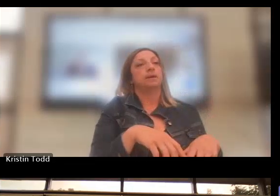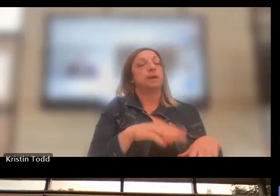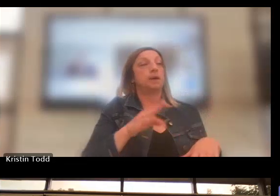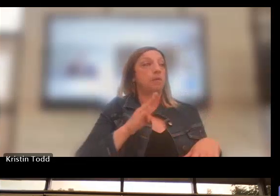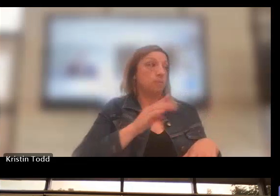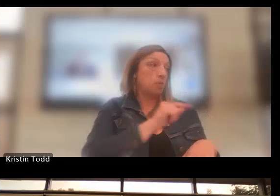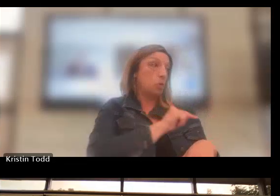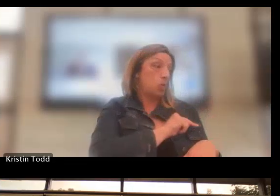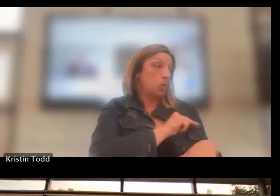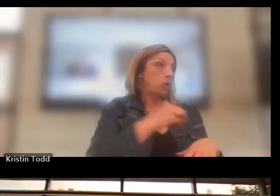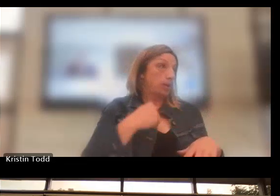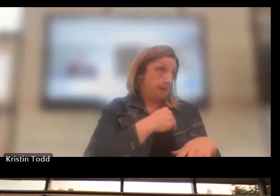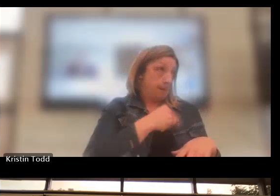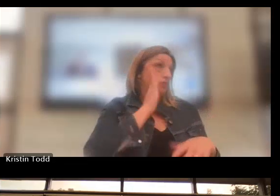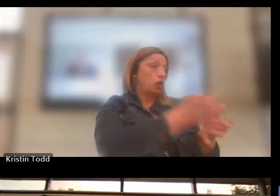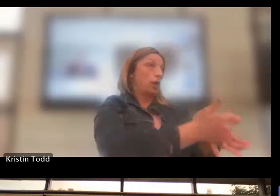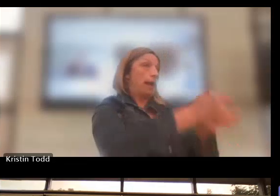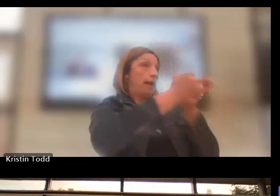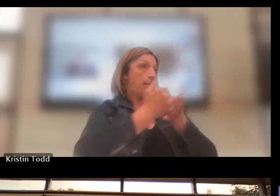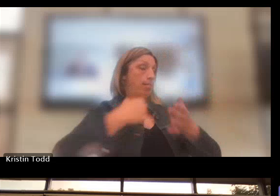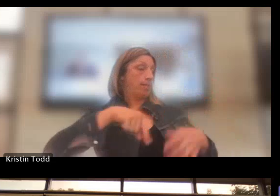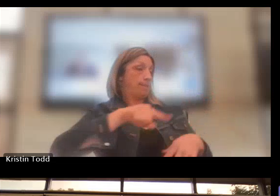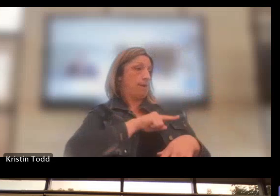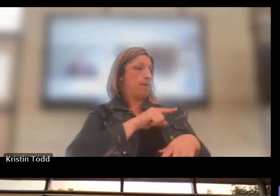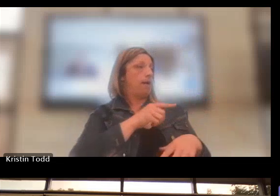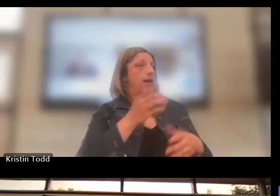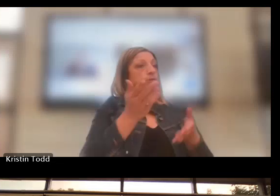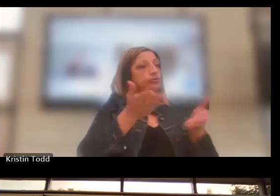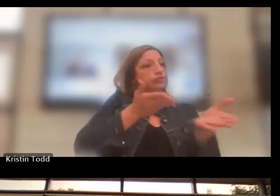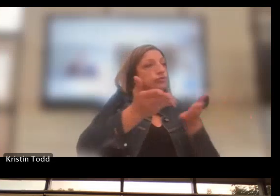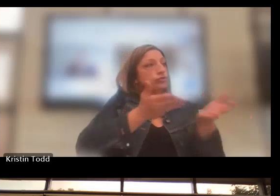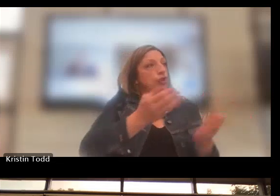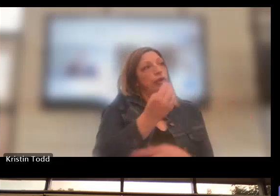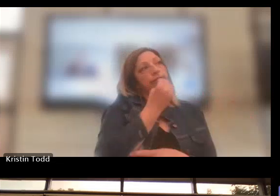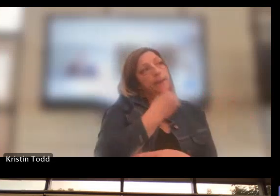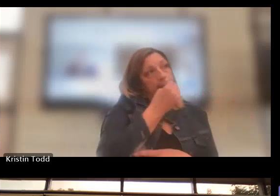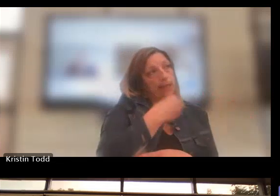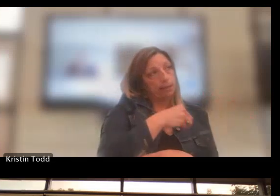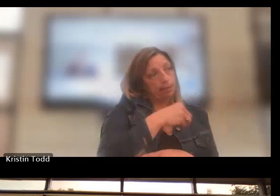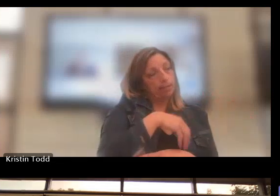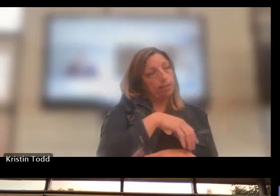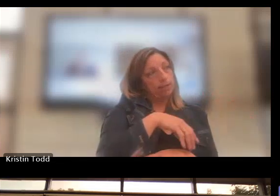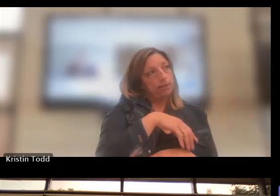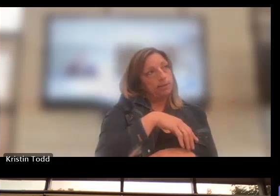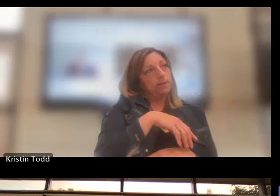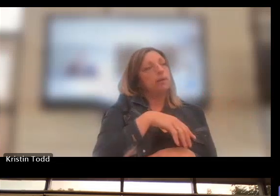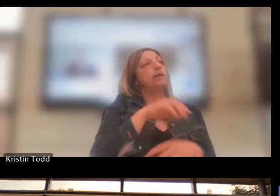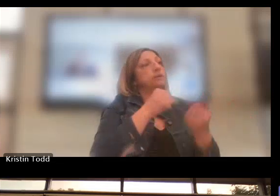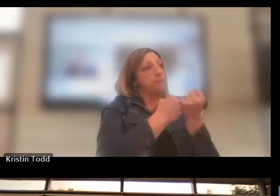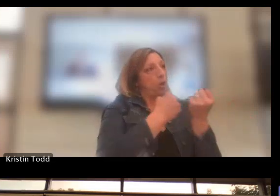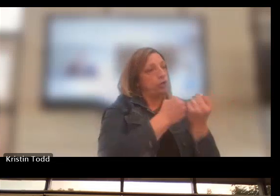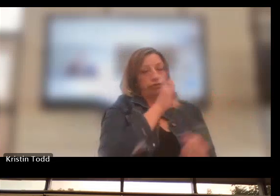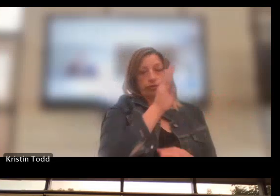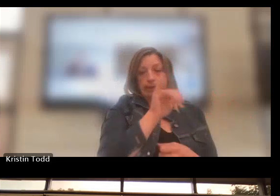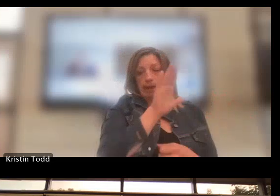some games. And board members are going to help us serve the